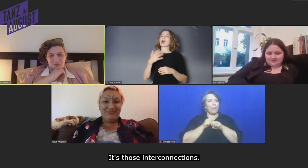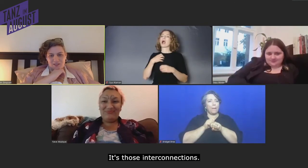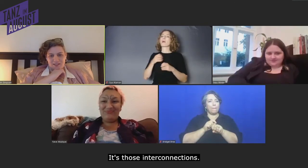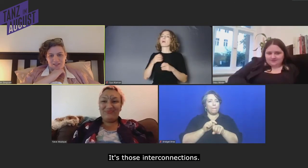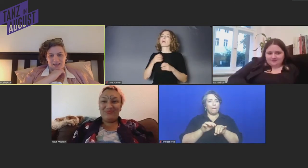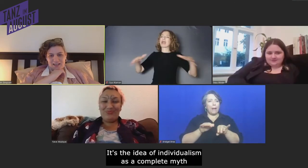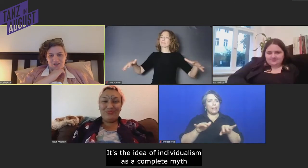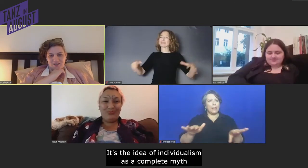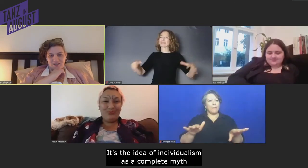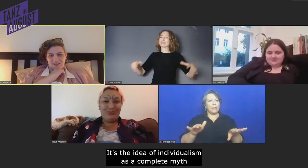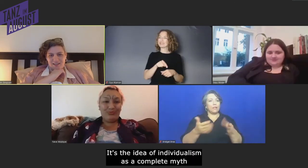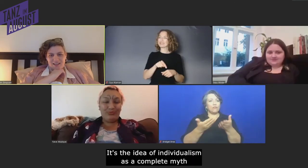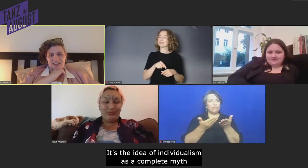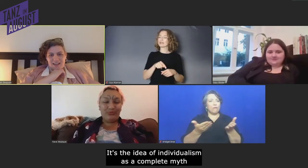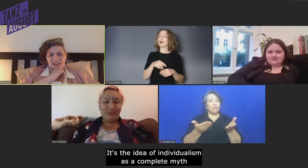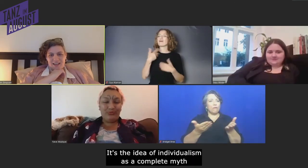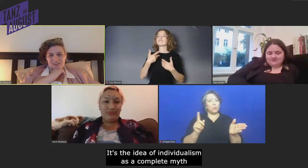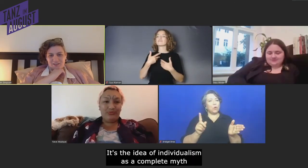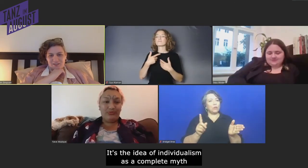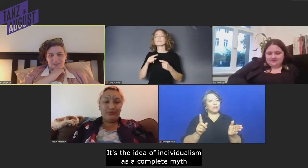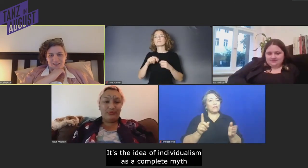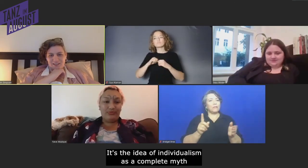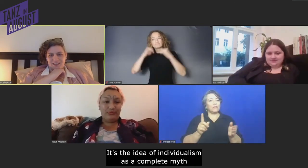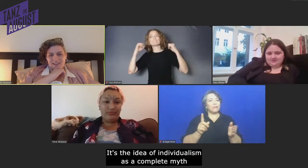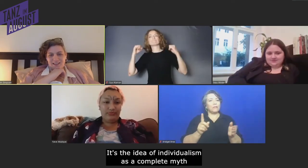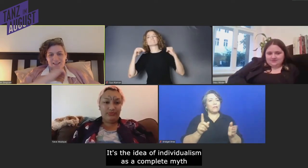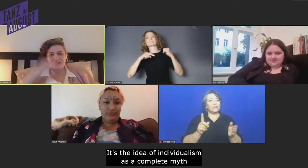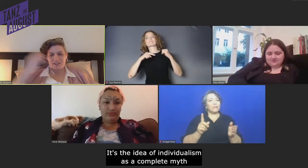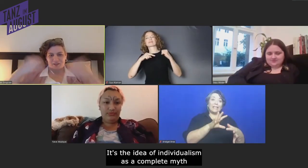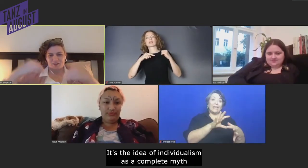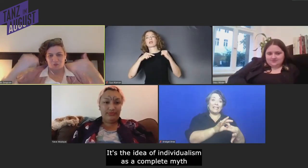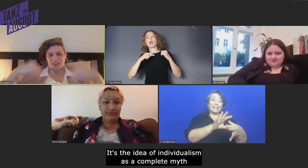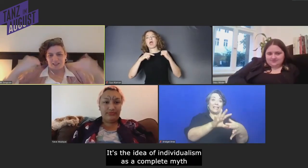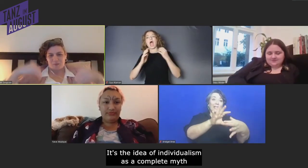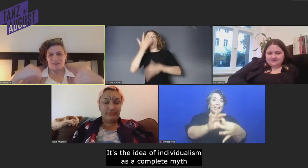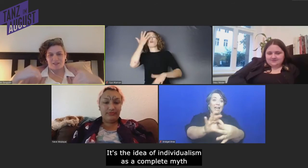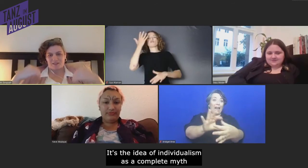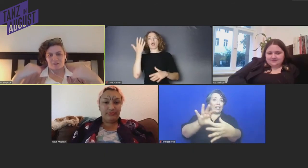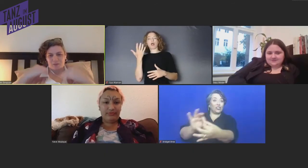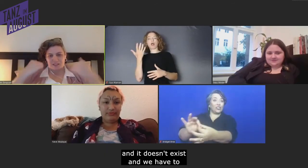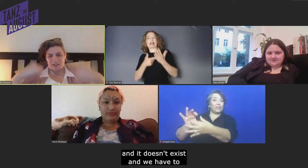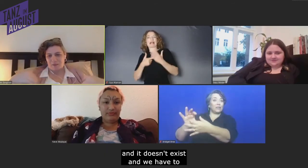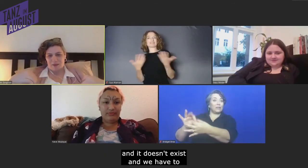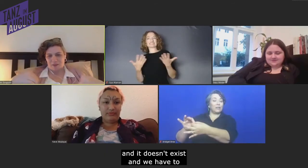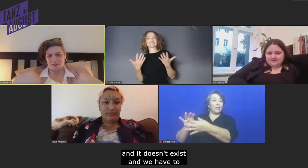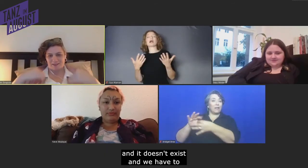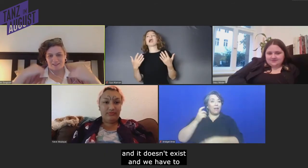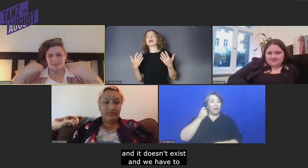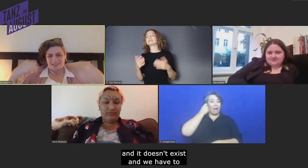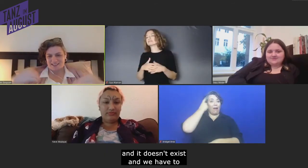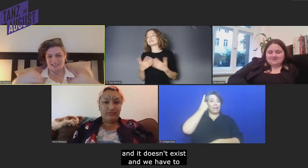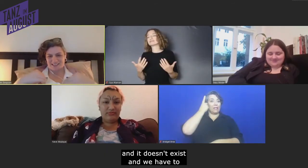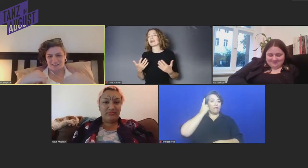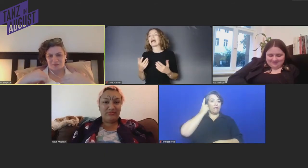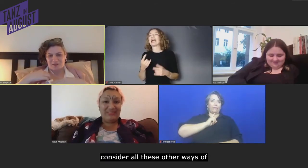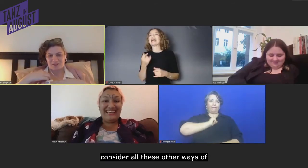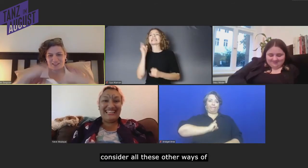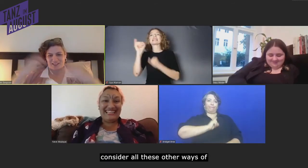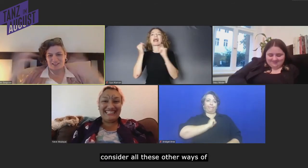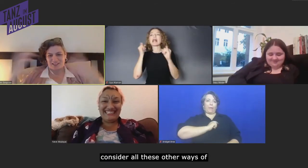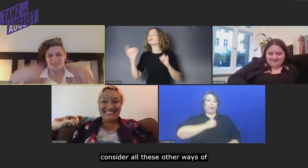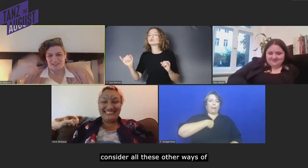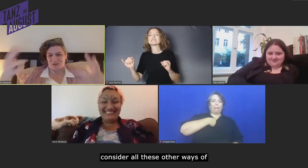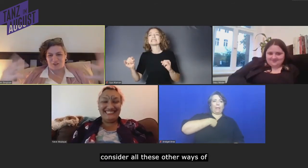those interconnections. It's the idea of individualism is completely a myth and it doesn't exist, and we have